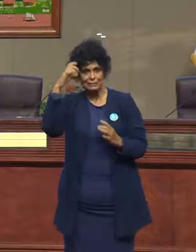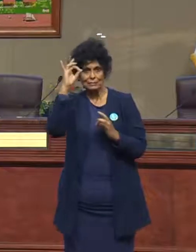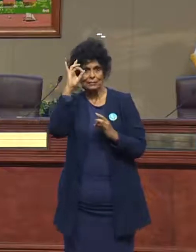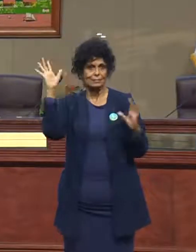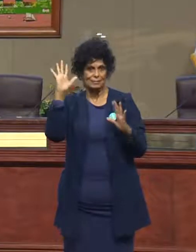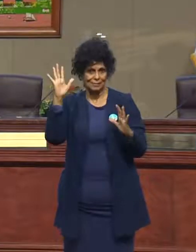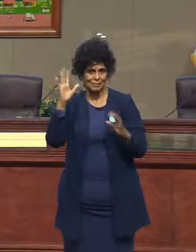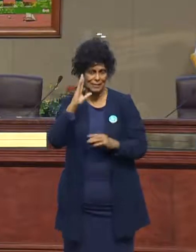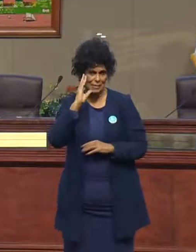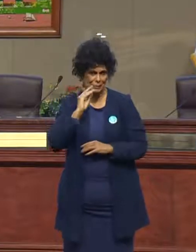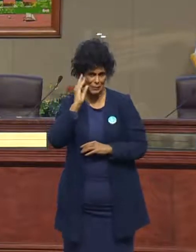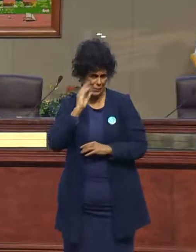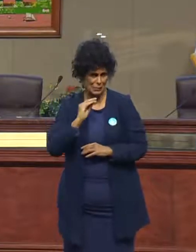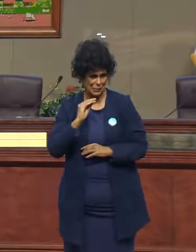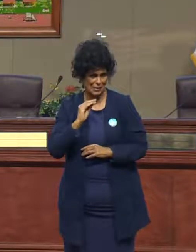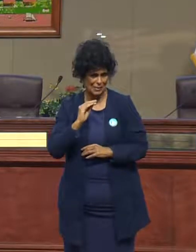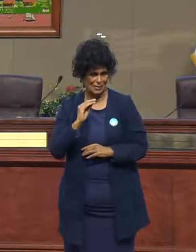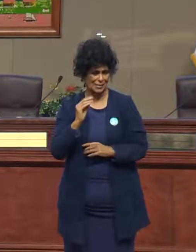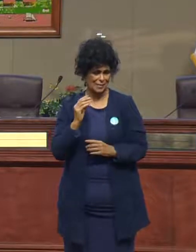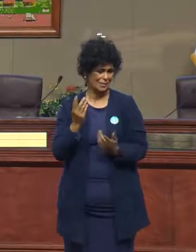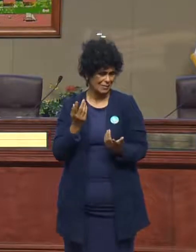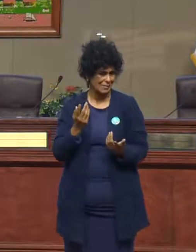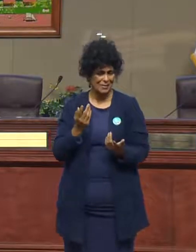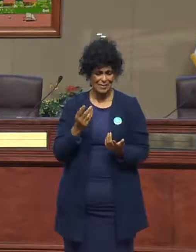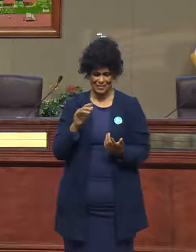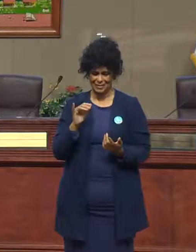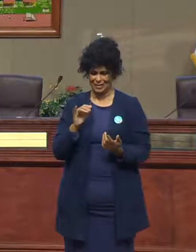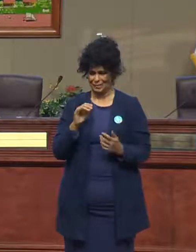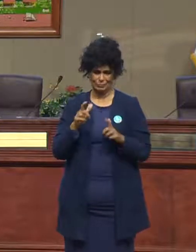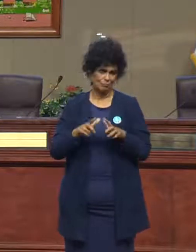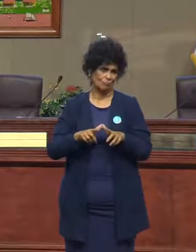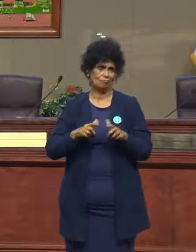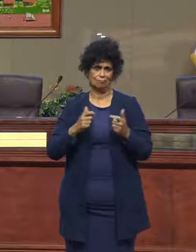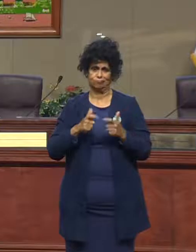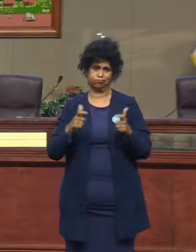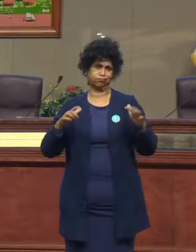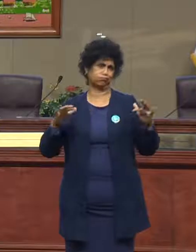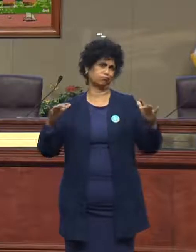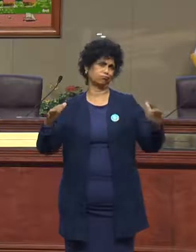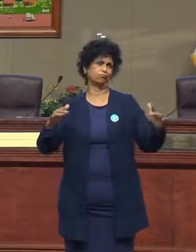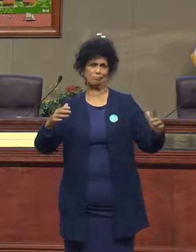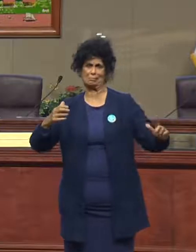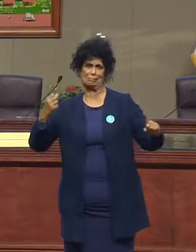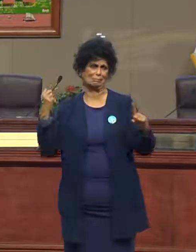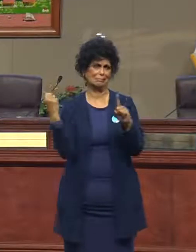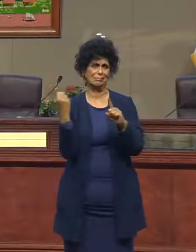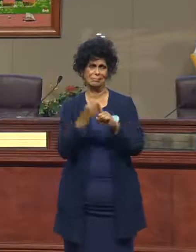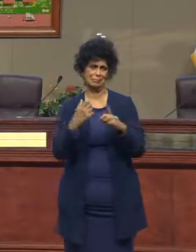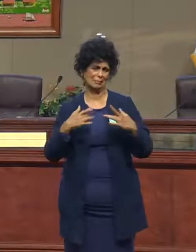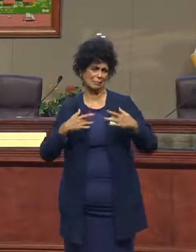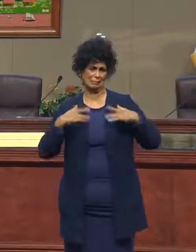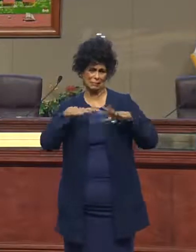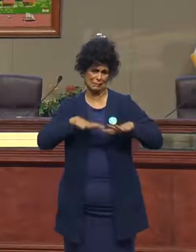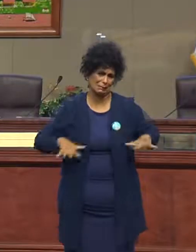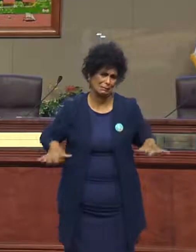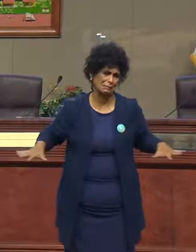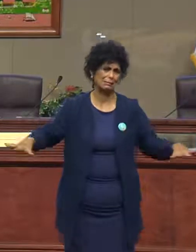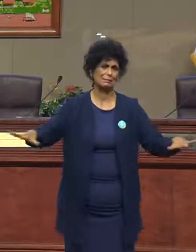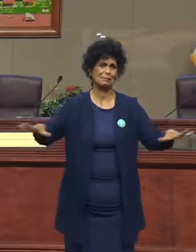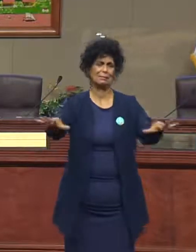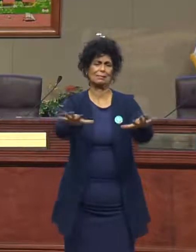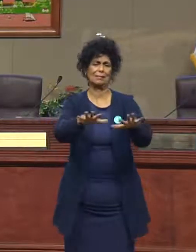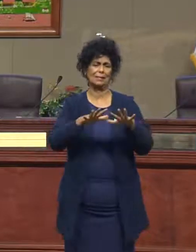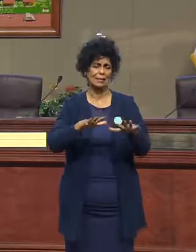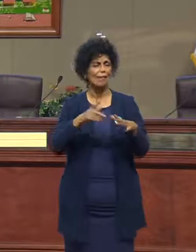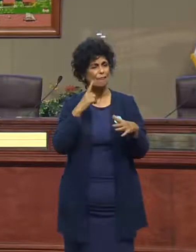experience and these type of large events. And for the community at large, but especially